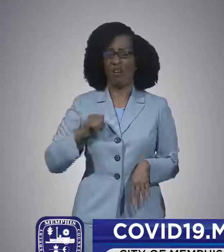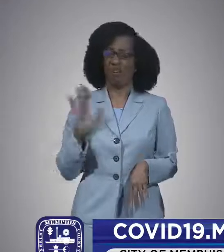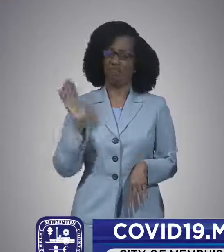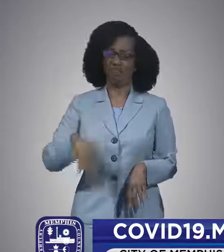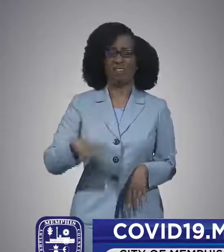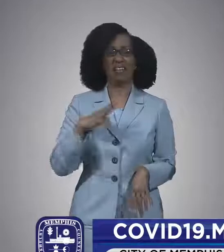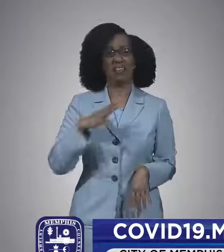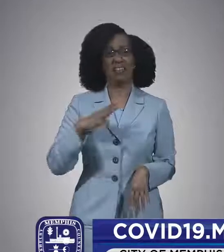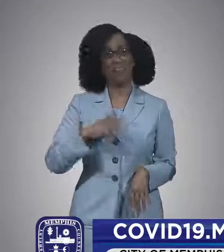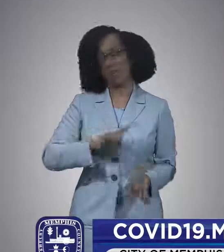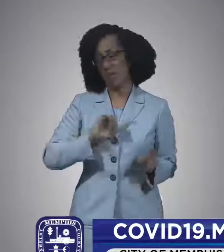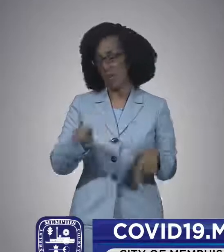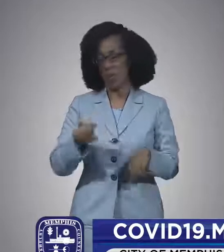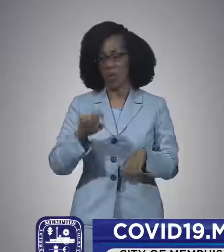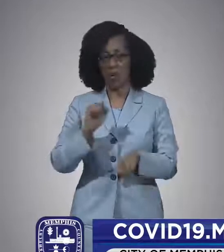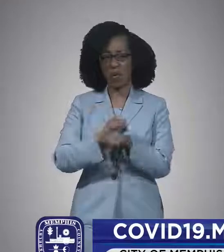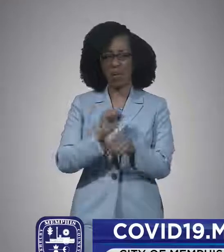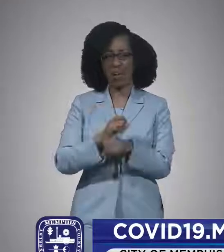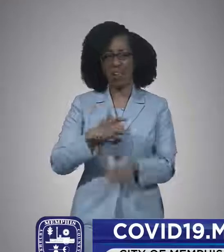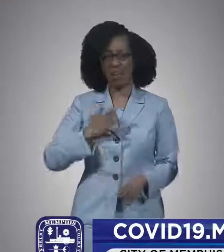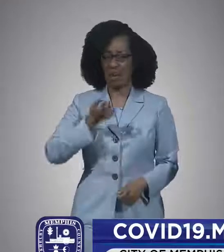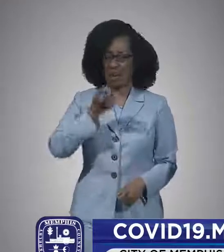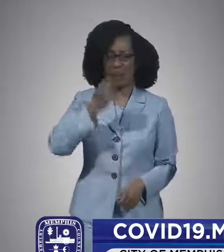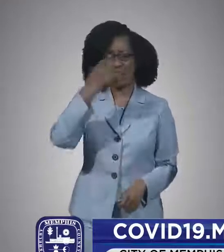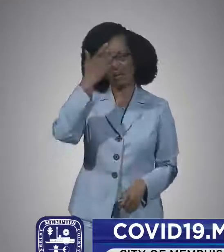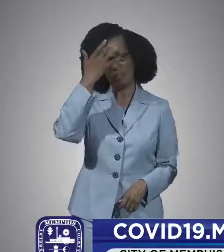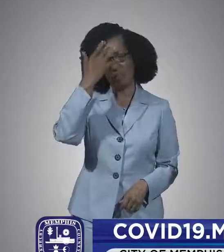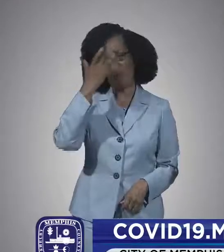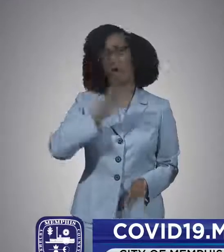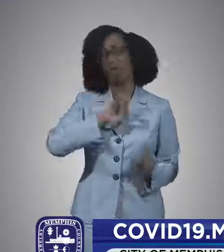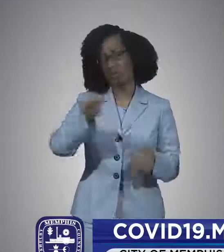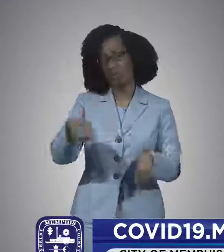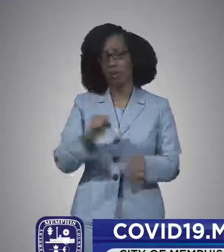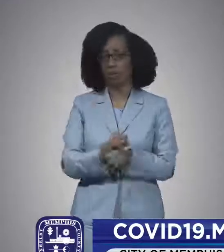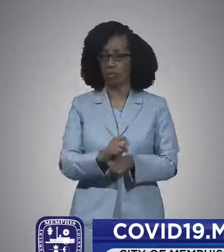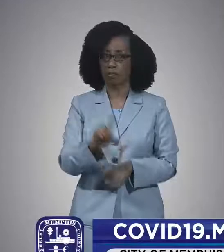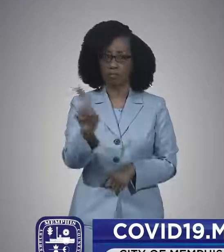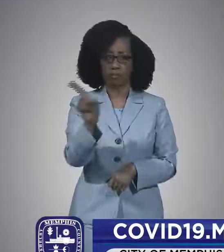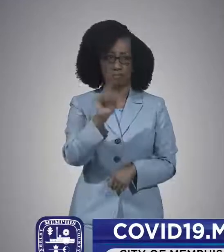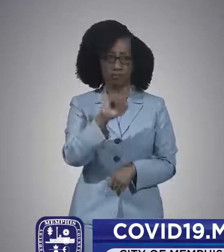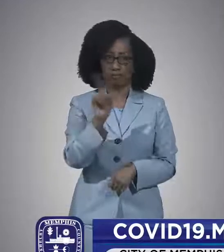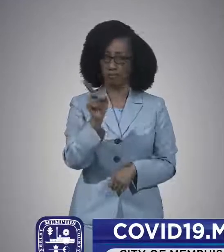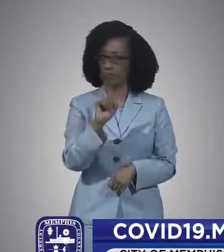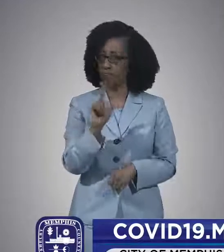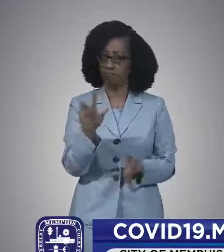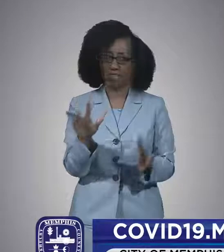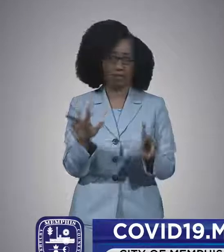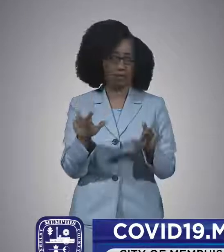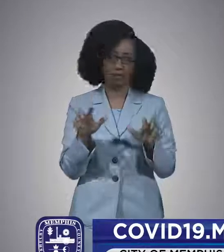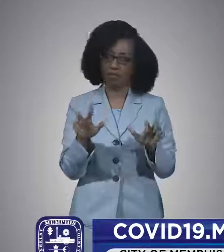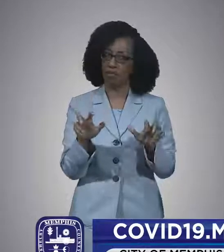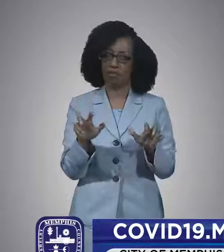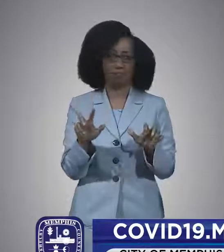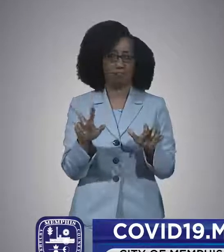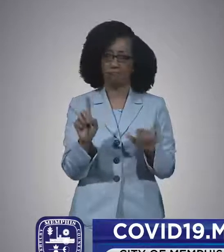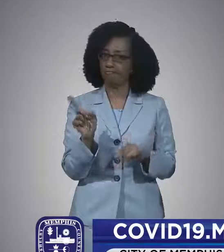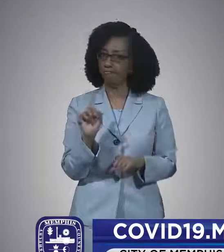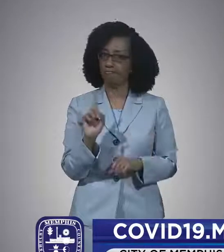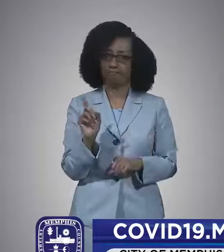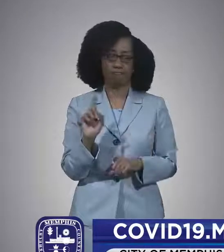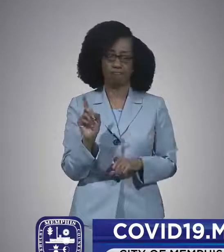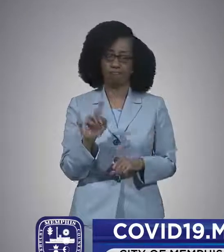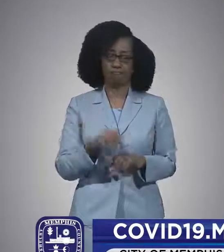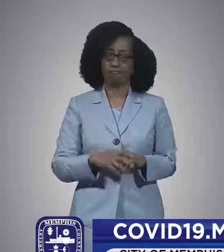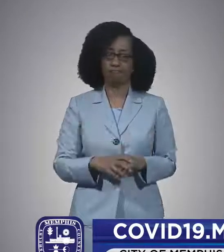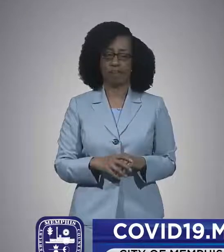work under any circumstances. I'm not missing work because I'm sick. Unfortunately, that's a pretty selfish position to take today, and it